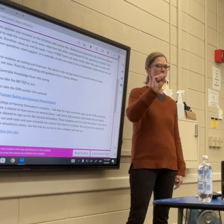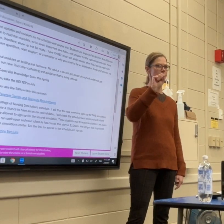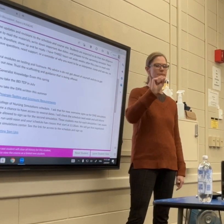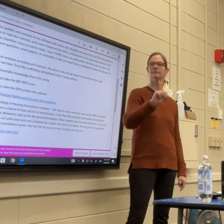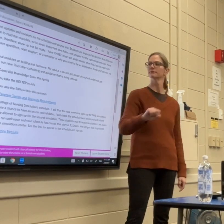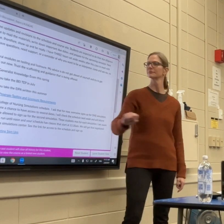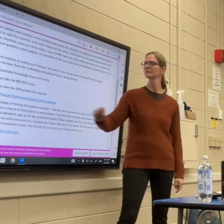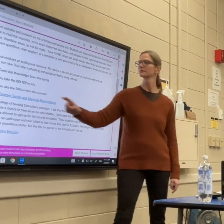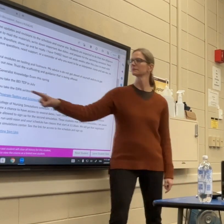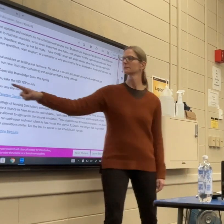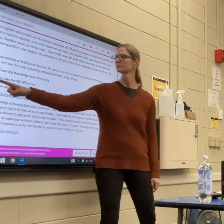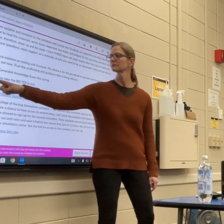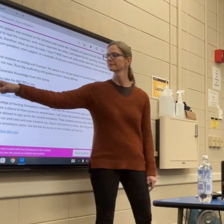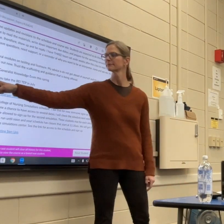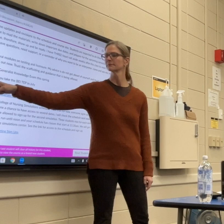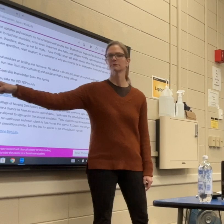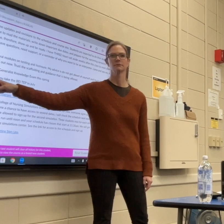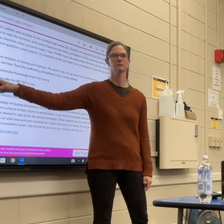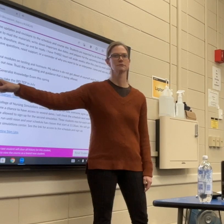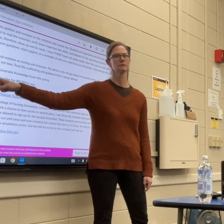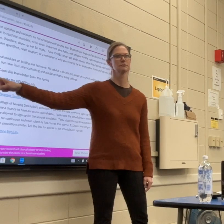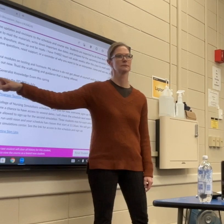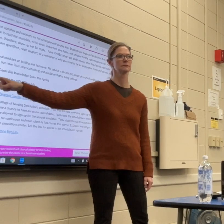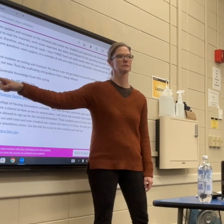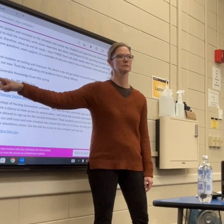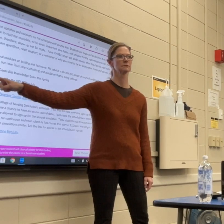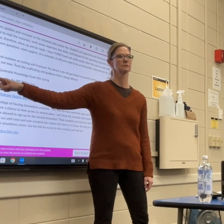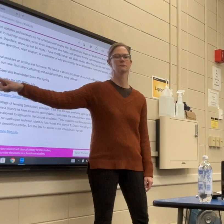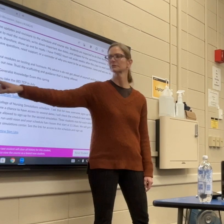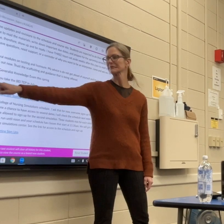Okay, so that is what you need to take the CASLI knowledge exam.